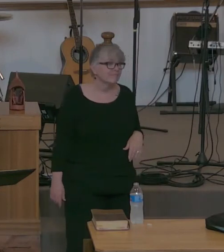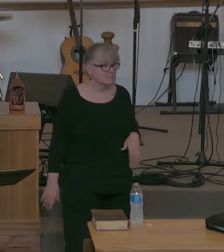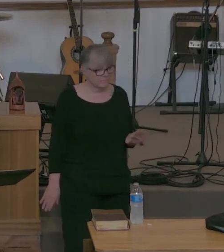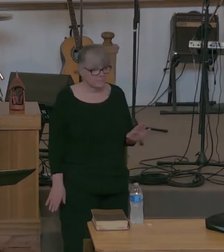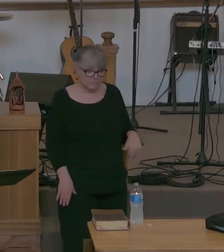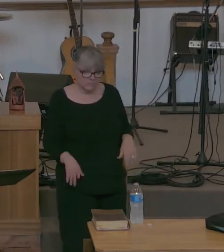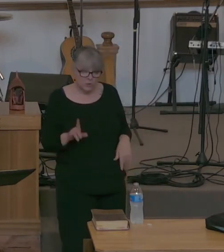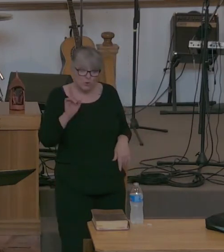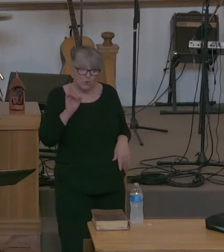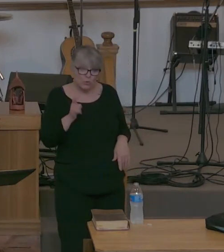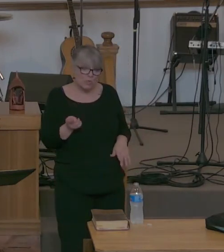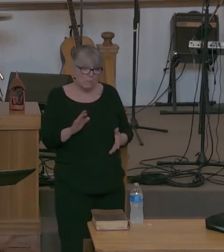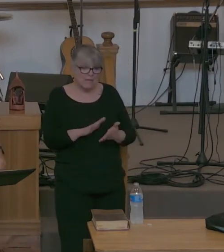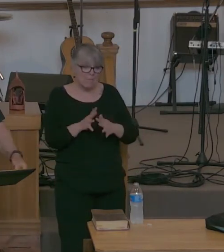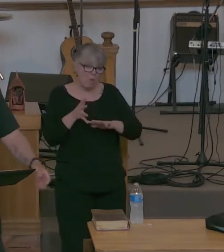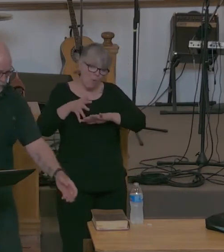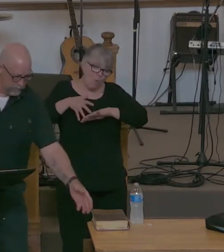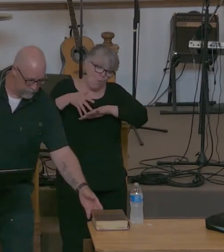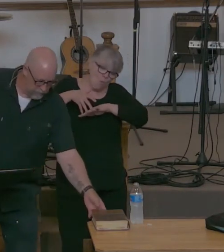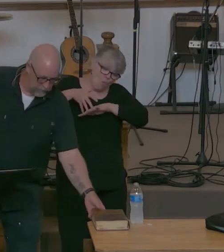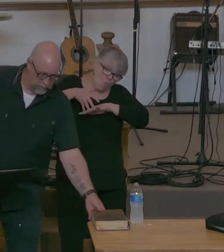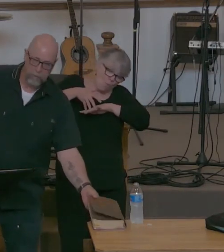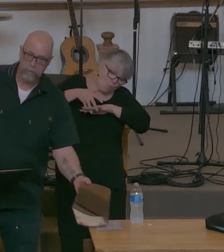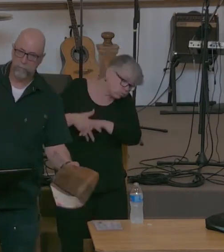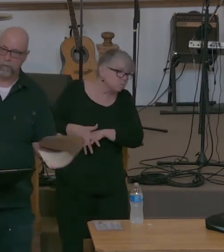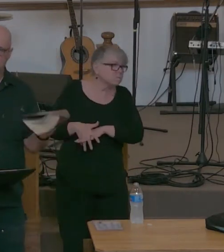You better get rooted. You better get grounded.